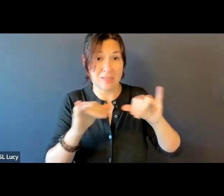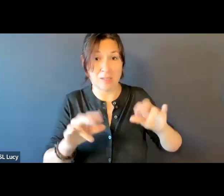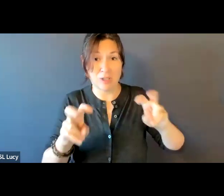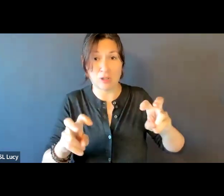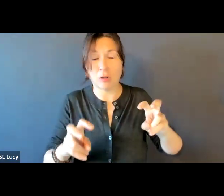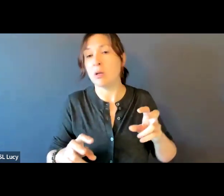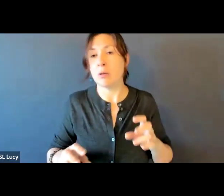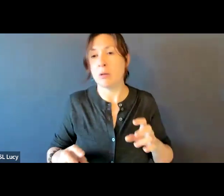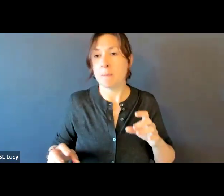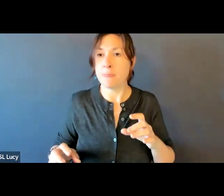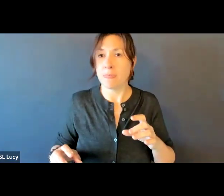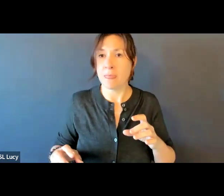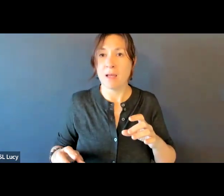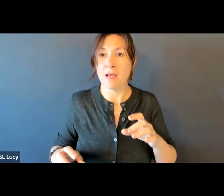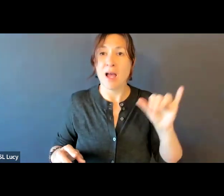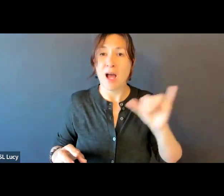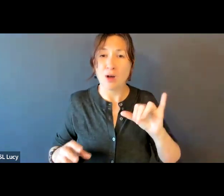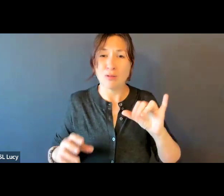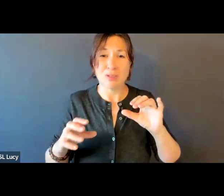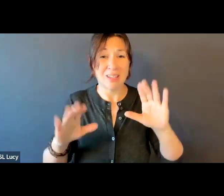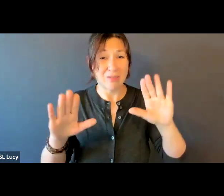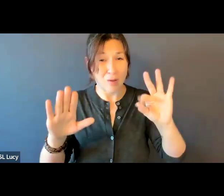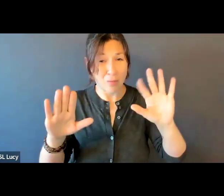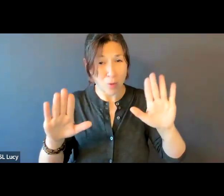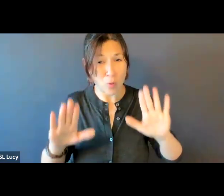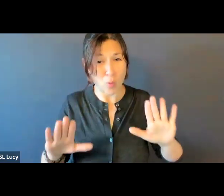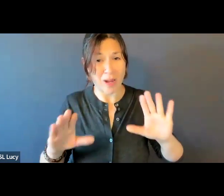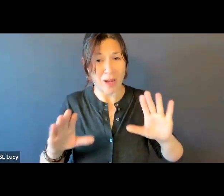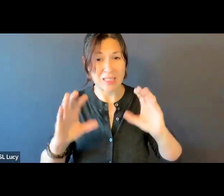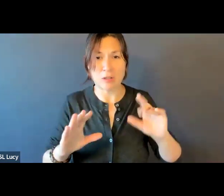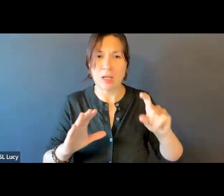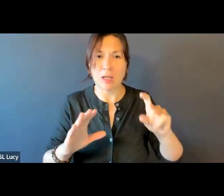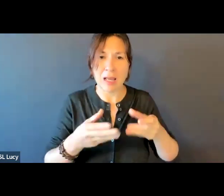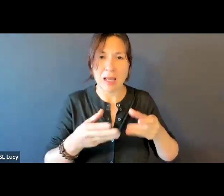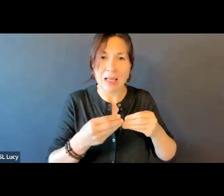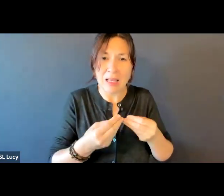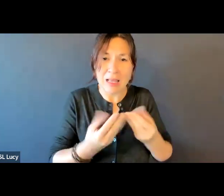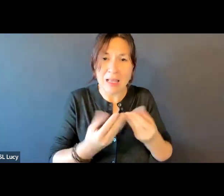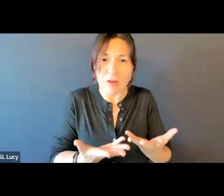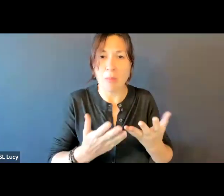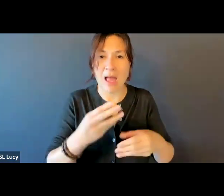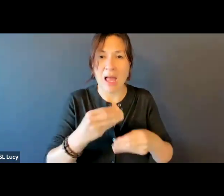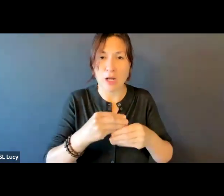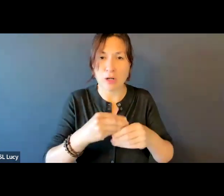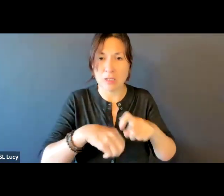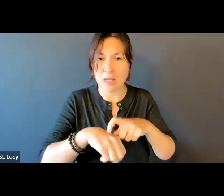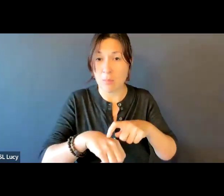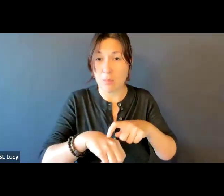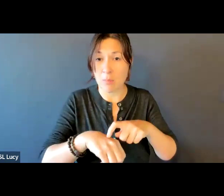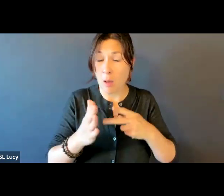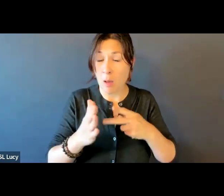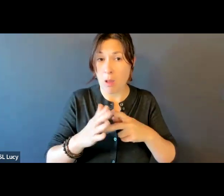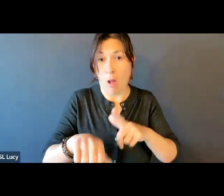We need to support students' access to extra time. It doesn't have to be a longer school day. It can be through